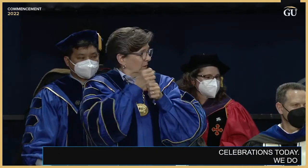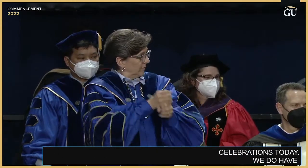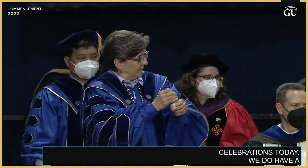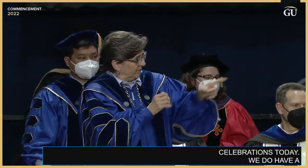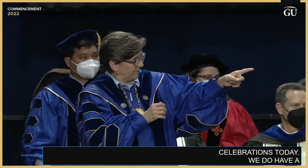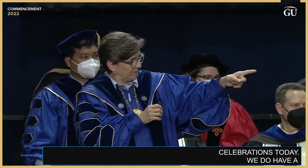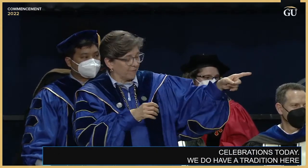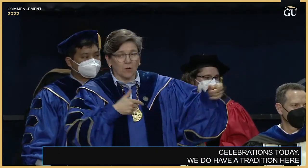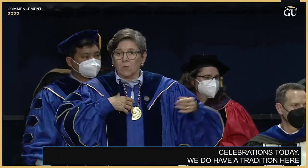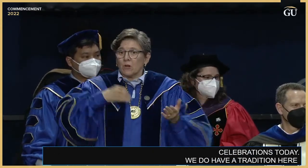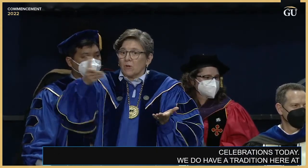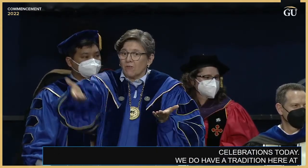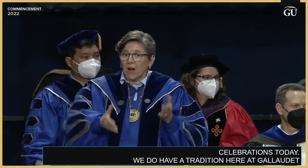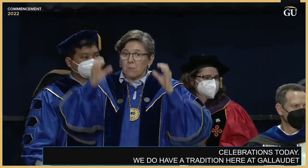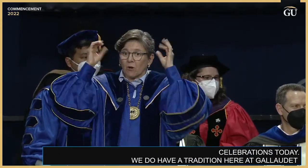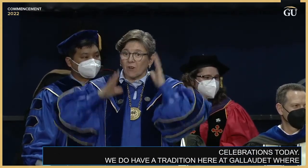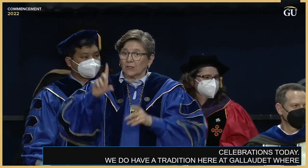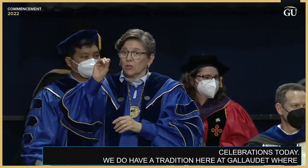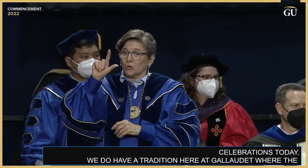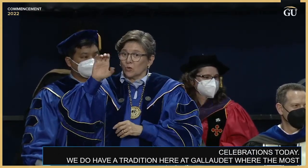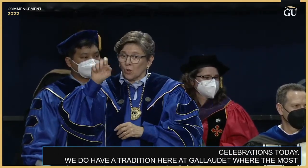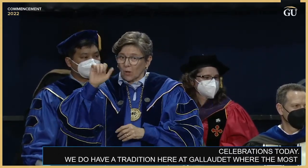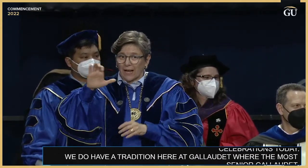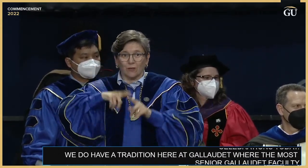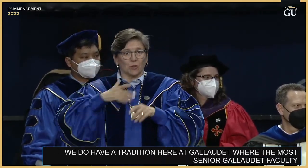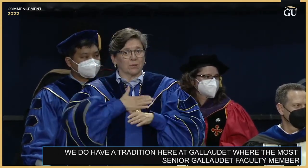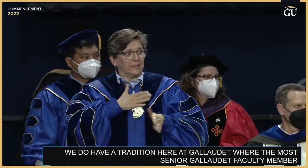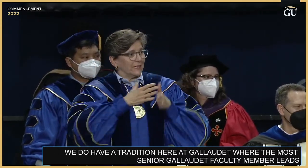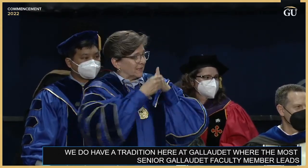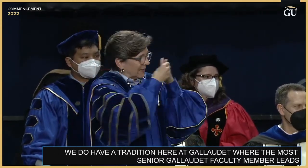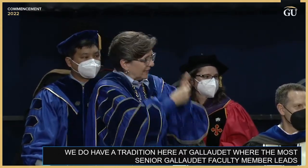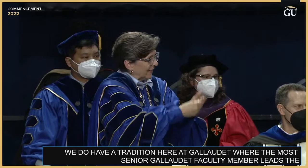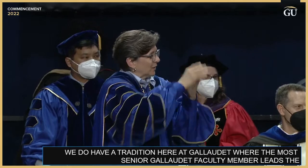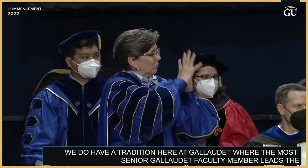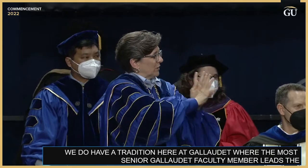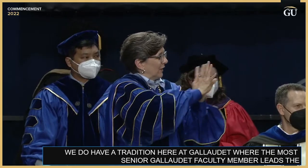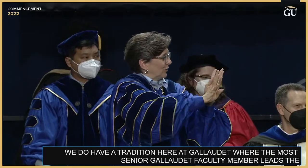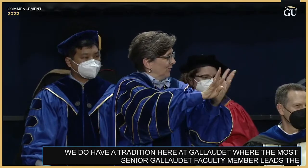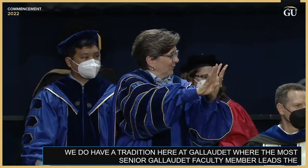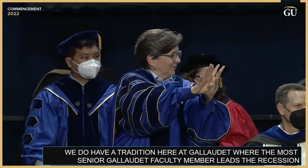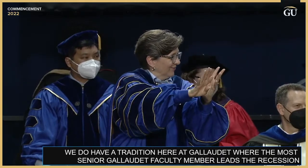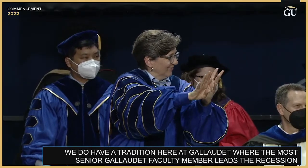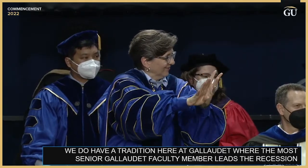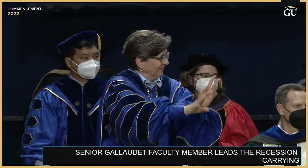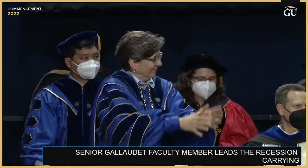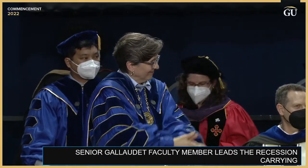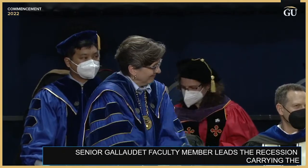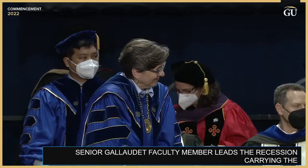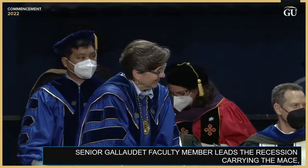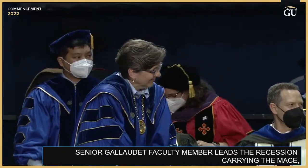reception carrying the mace, and we have invited Professor Doliak to lead us in the reception.